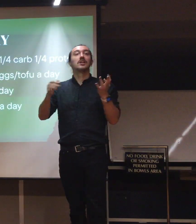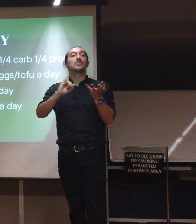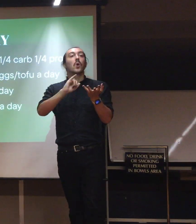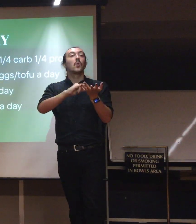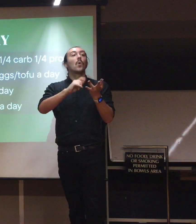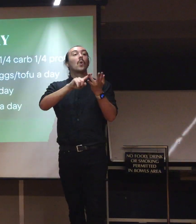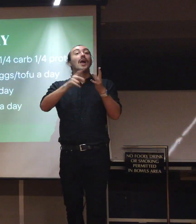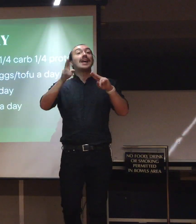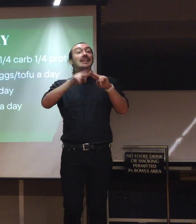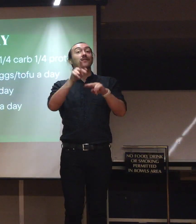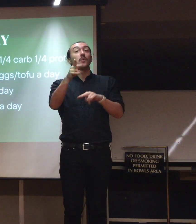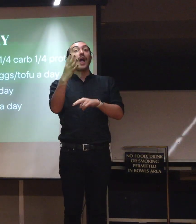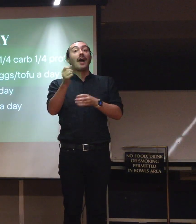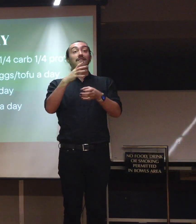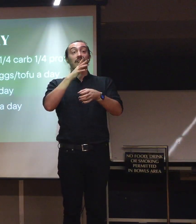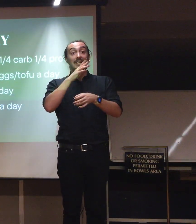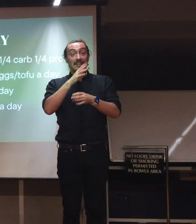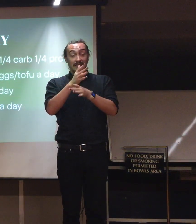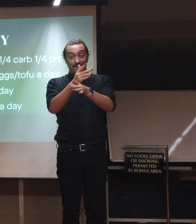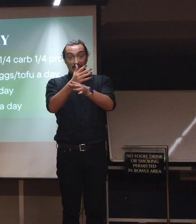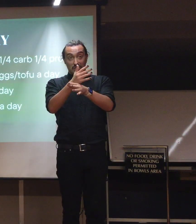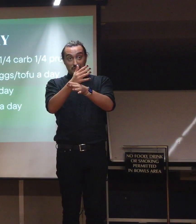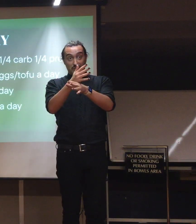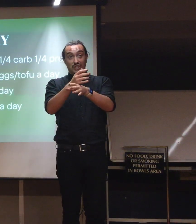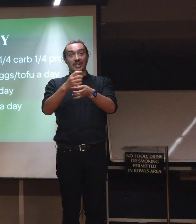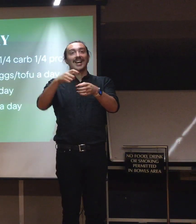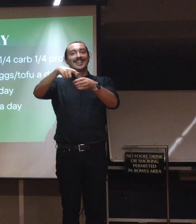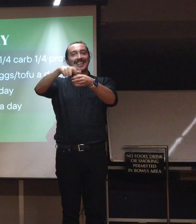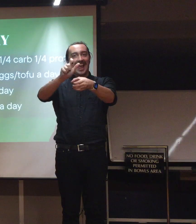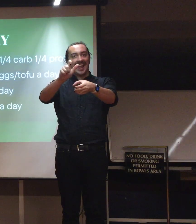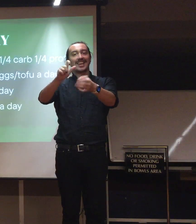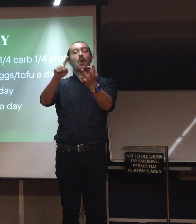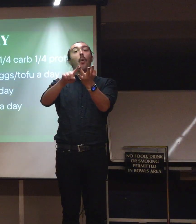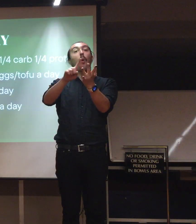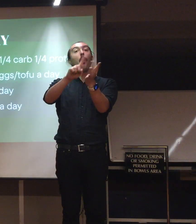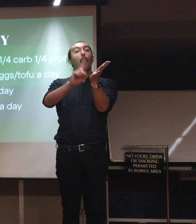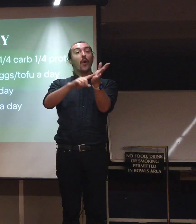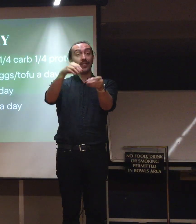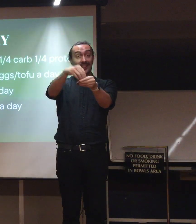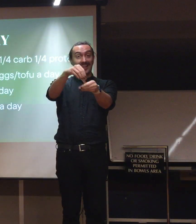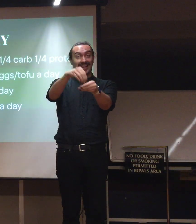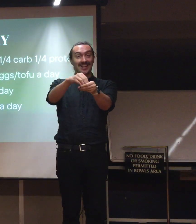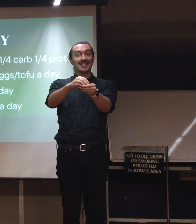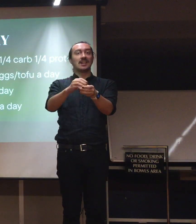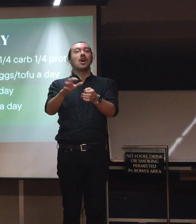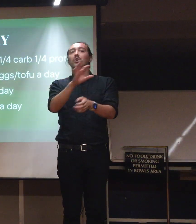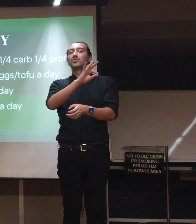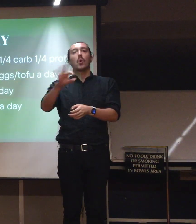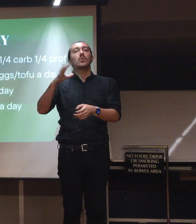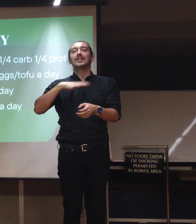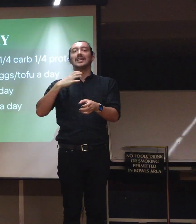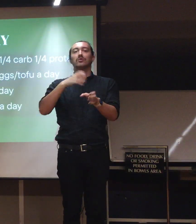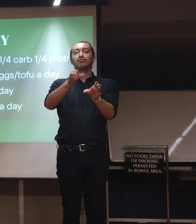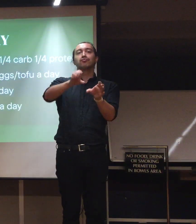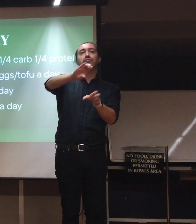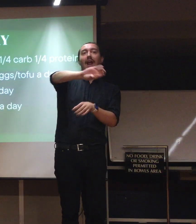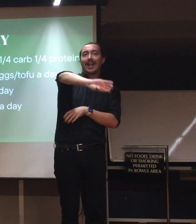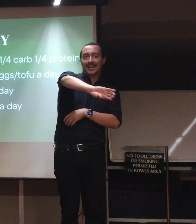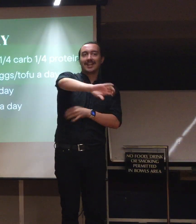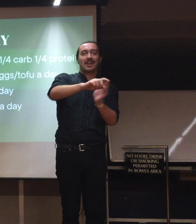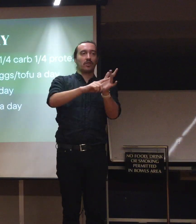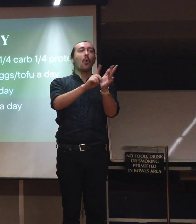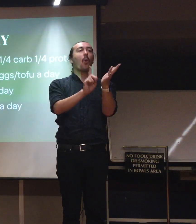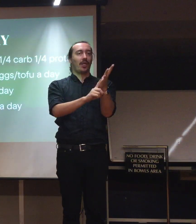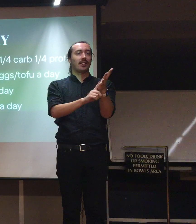a can of fish that has oil in it, you don't need to drain out the oil. You can keep that oil in